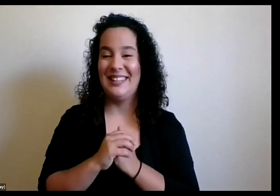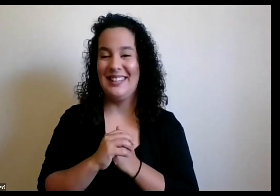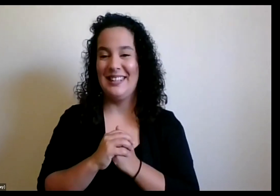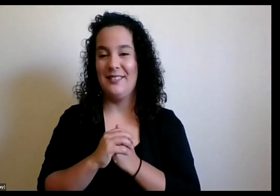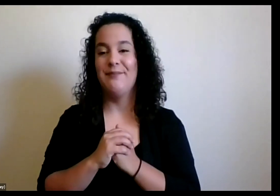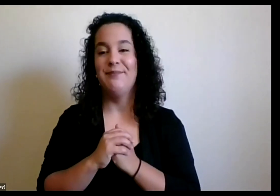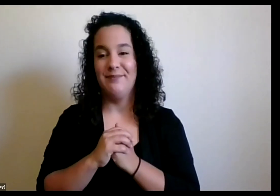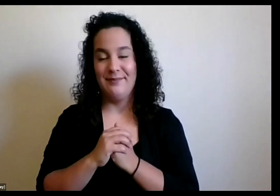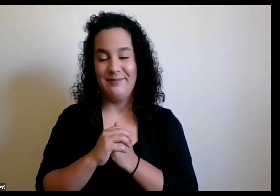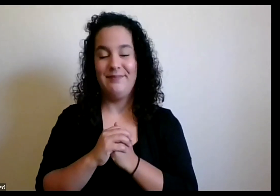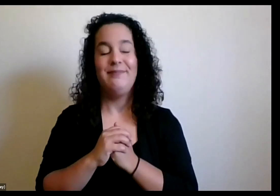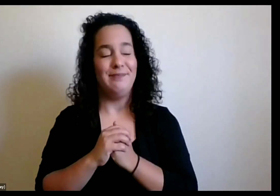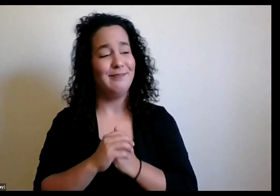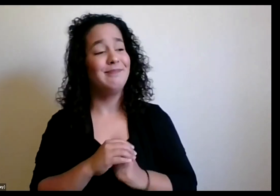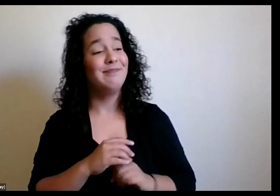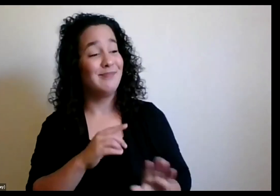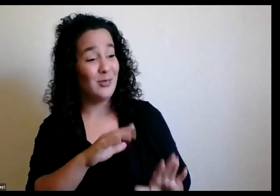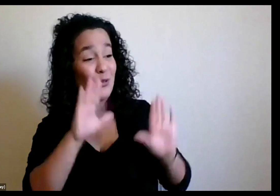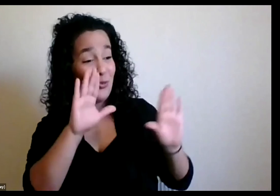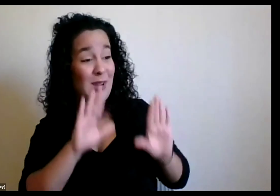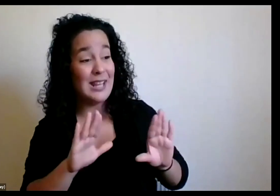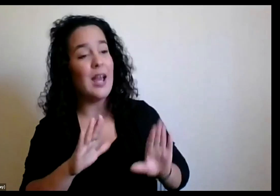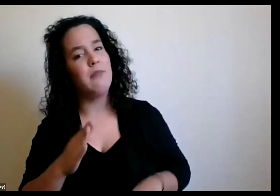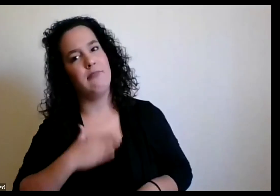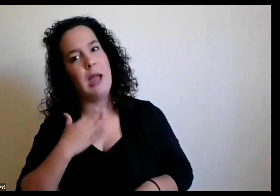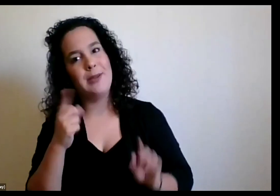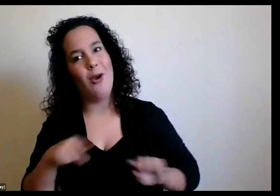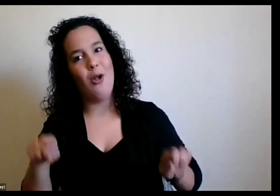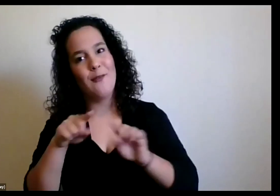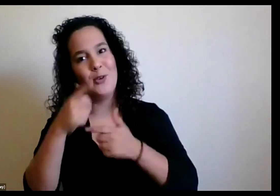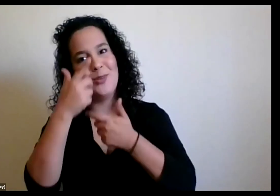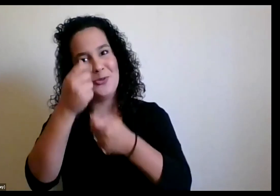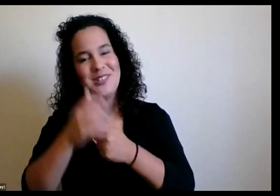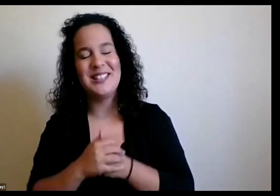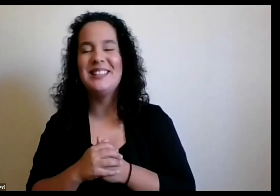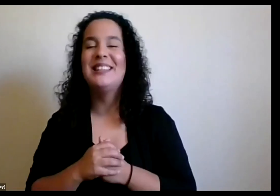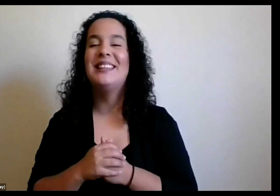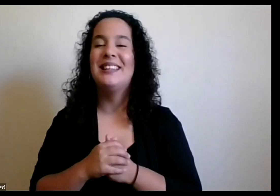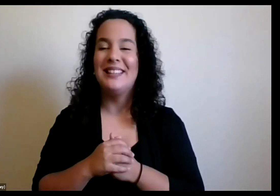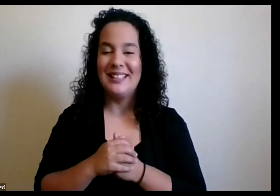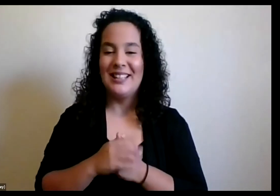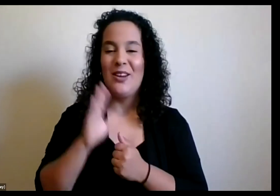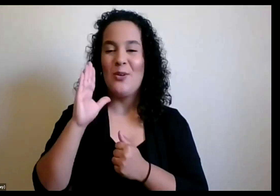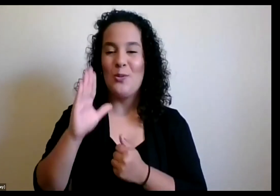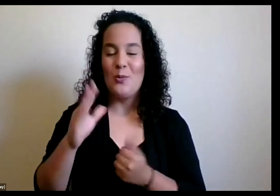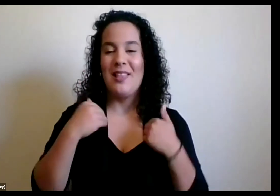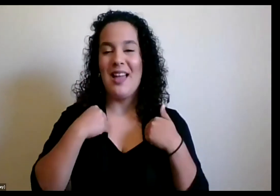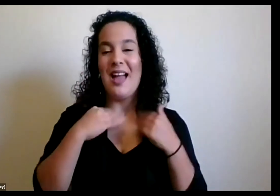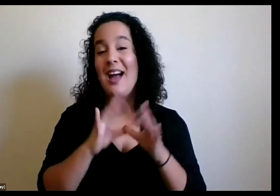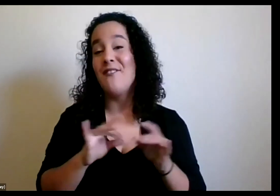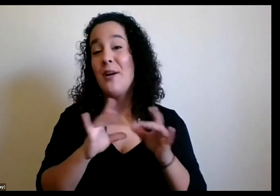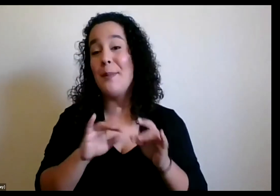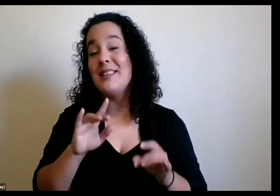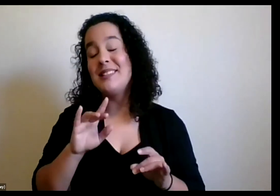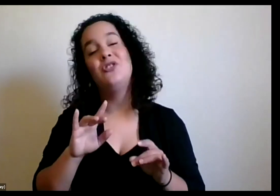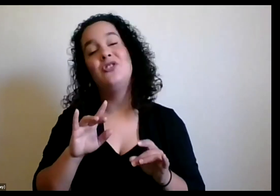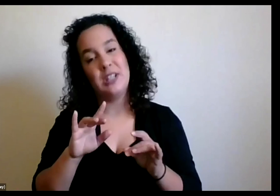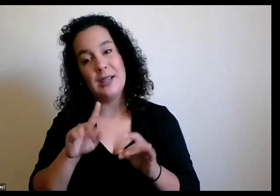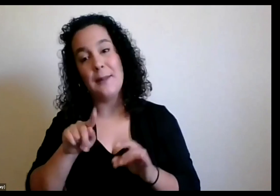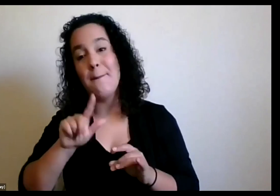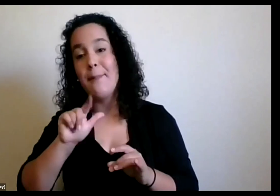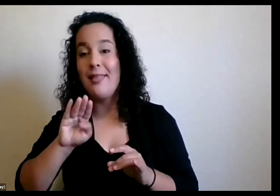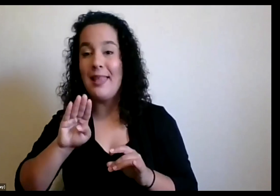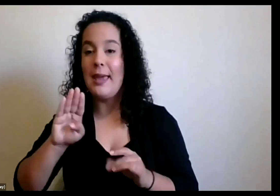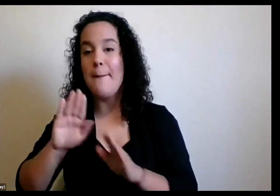Great, I'm glad there's interest. We plan to have sort of a messaging playbook and guidance and assets by the end